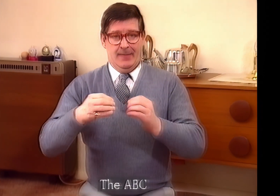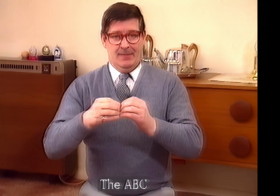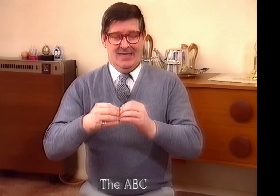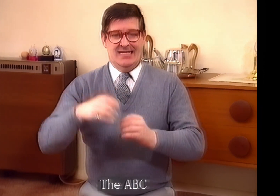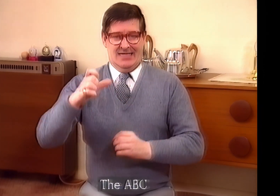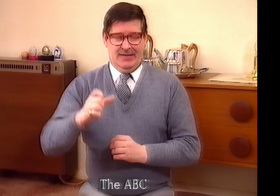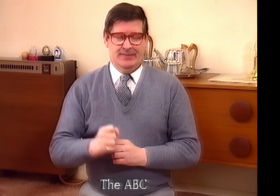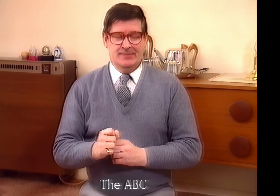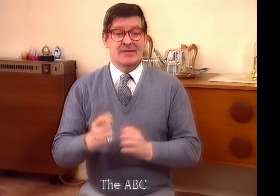The ABC.